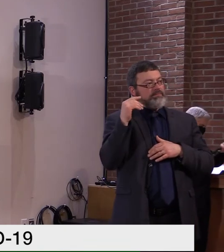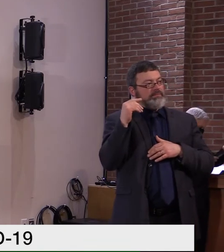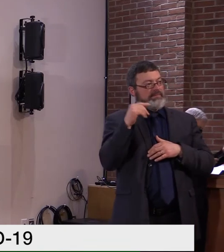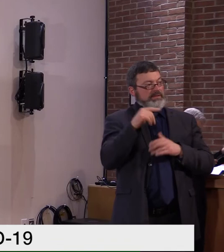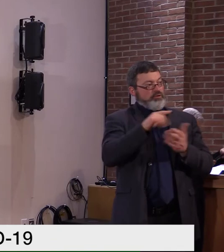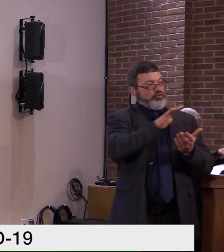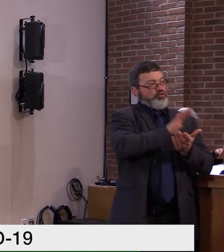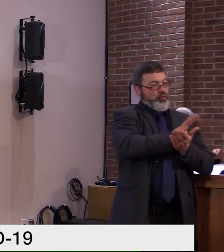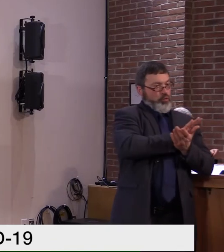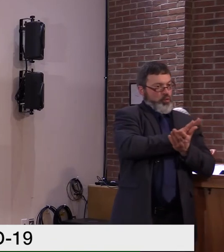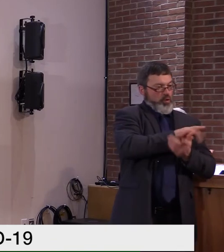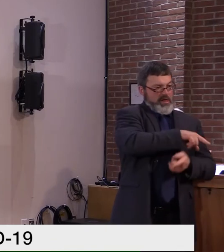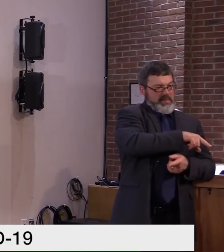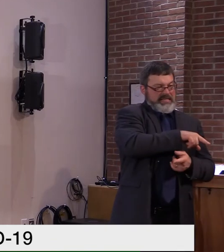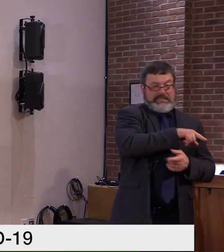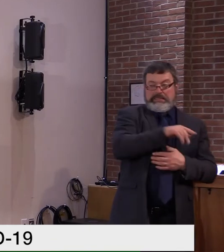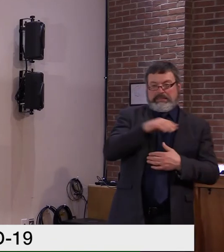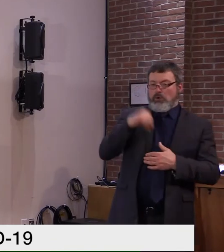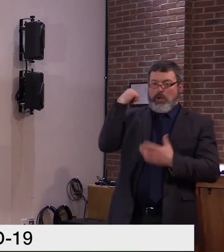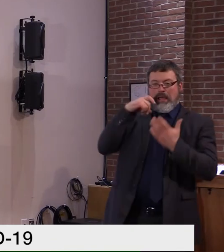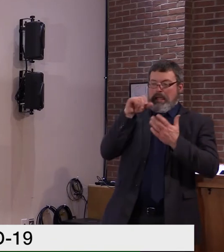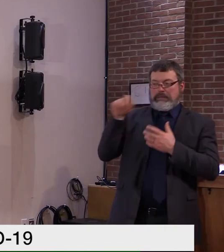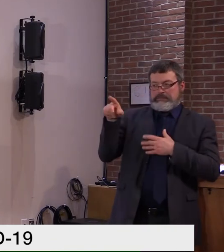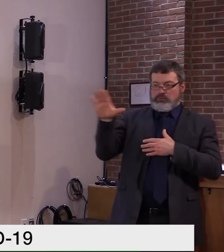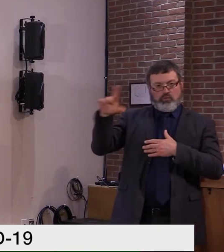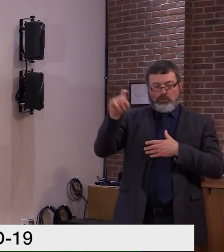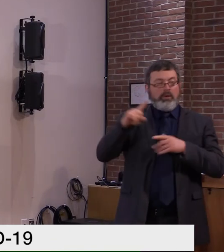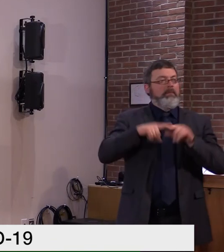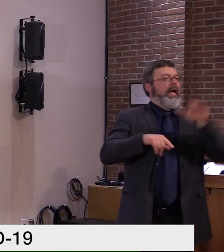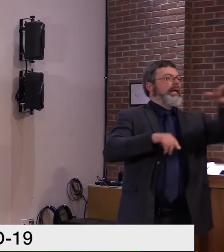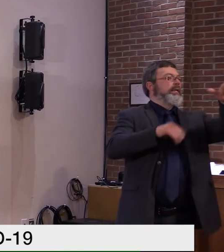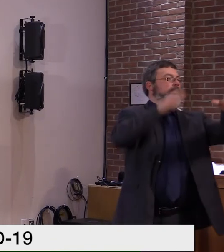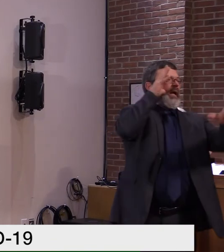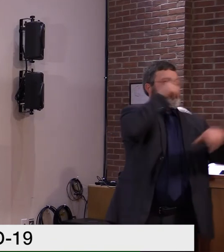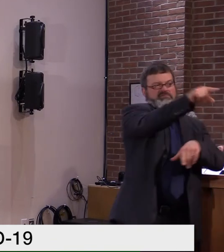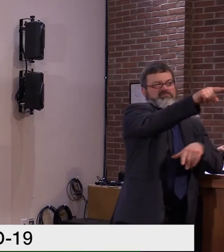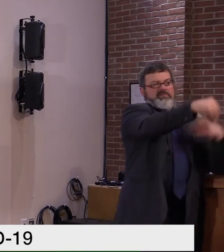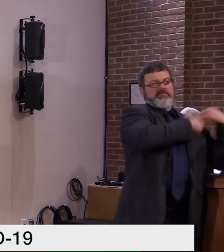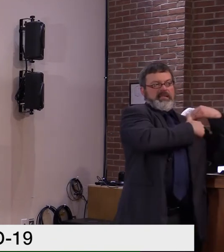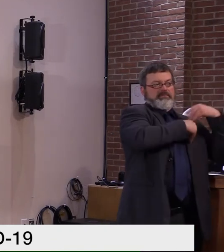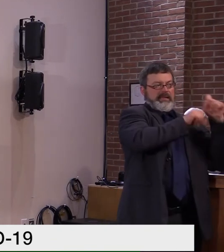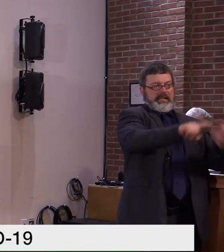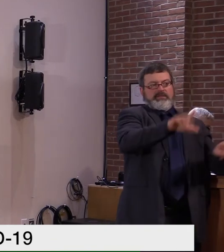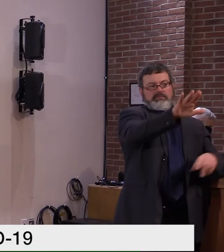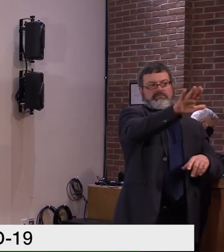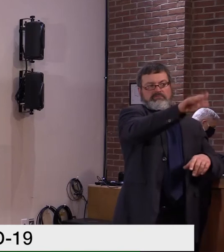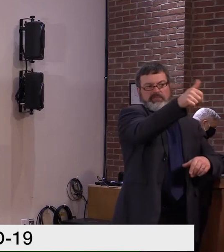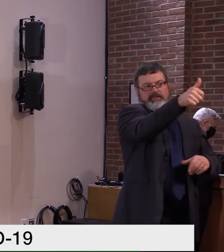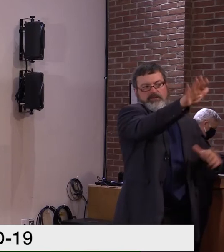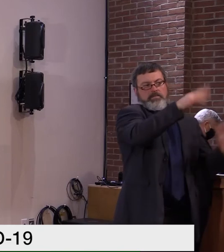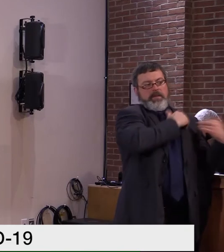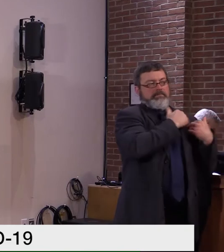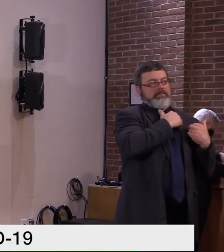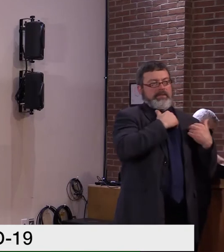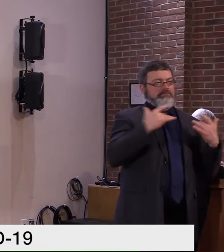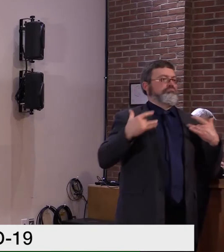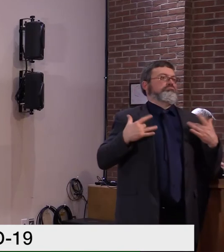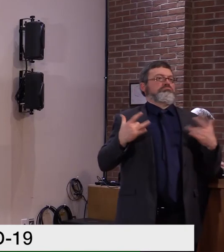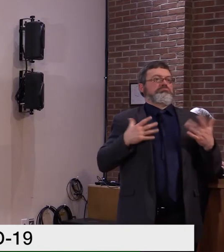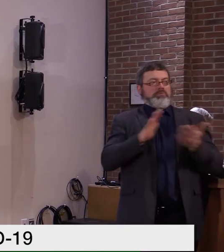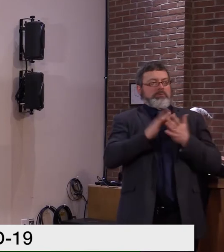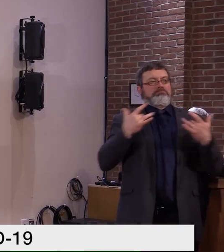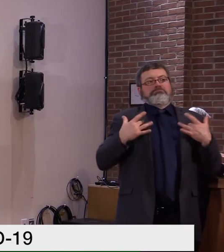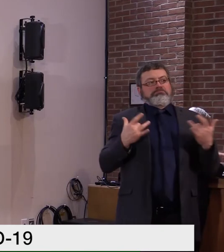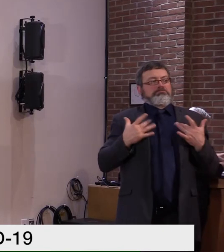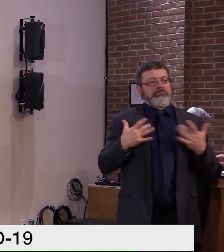day about their safety questions. How much oversight does the Department of Education actually have to ensure that